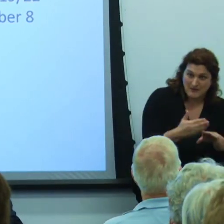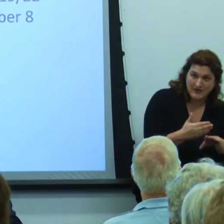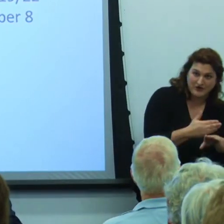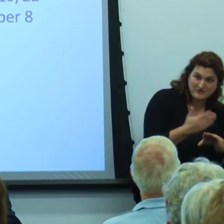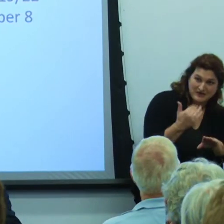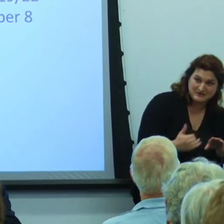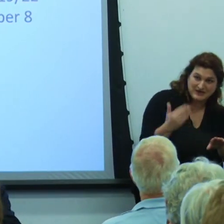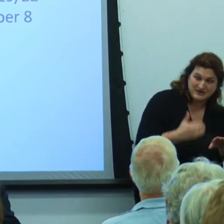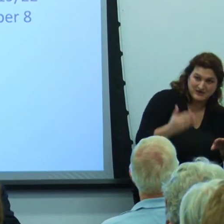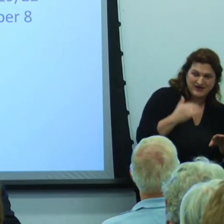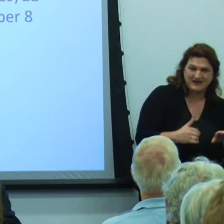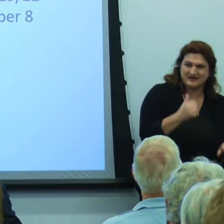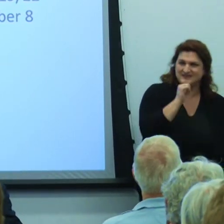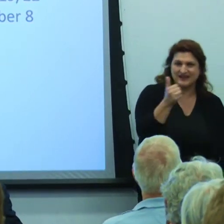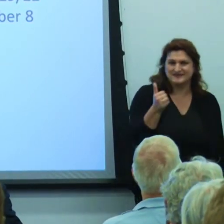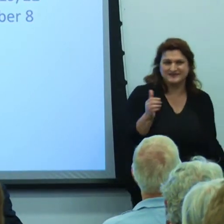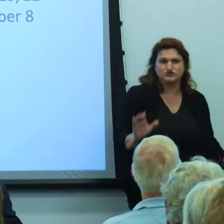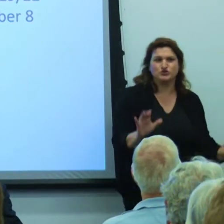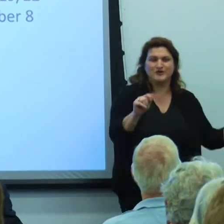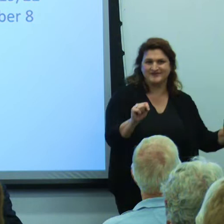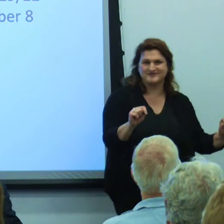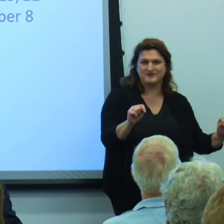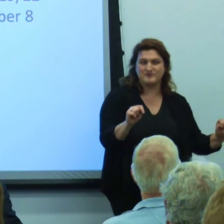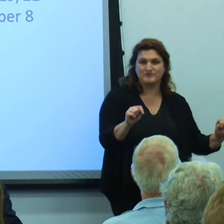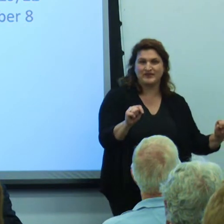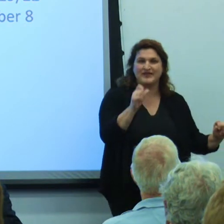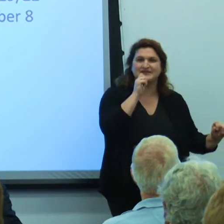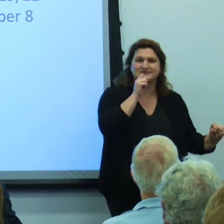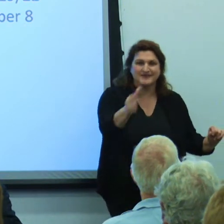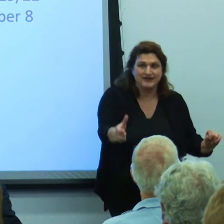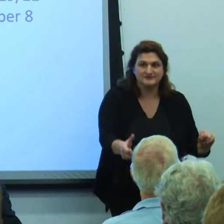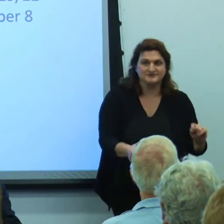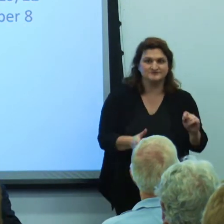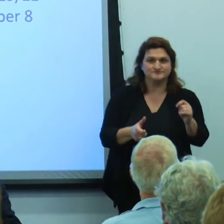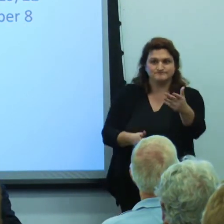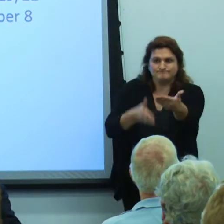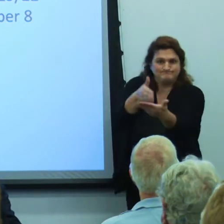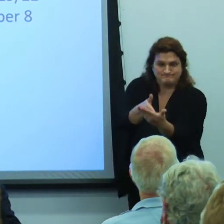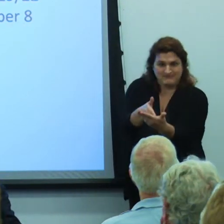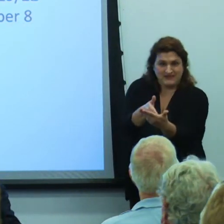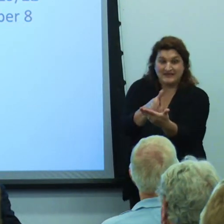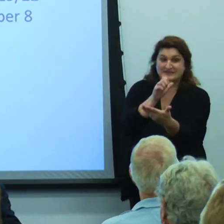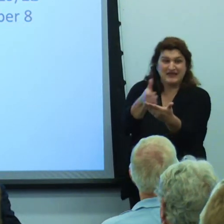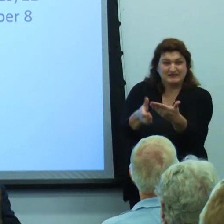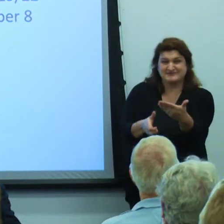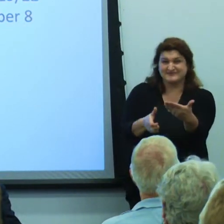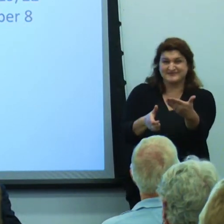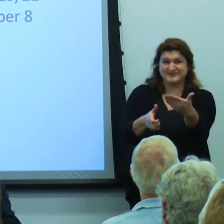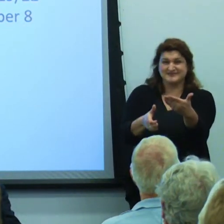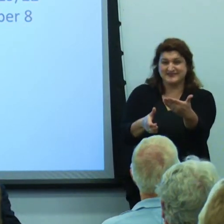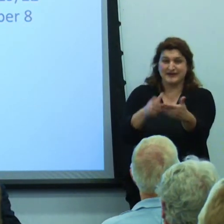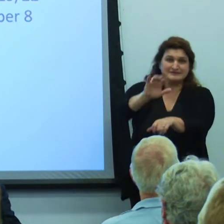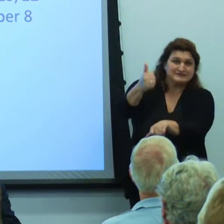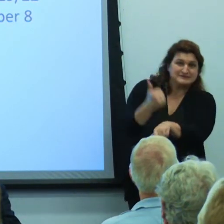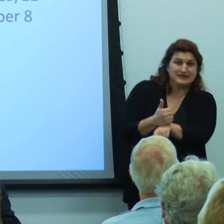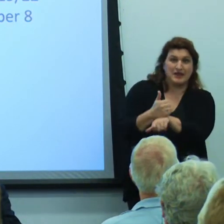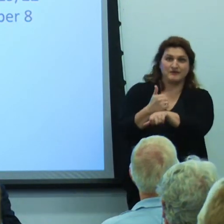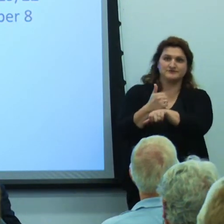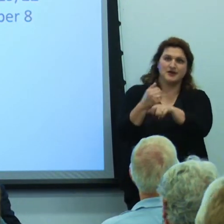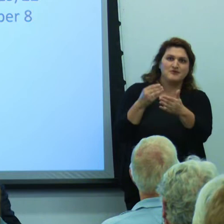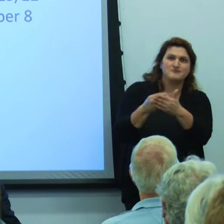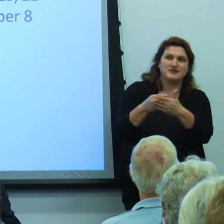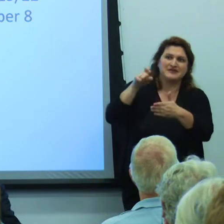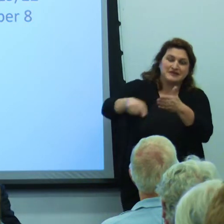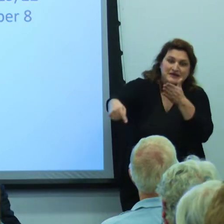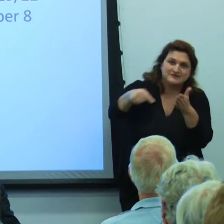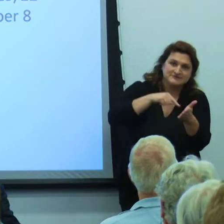stick, right? They did not hold them in contempt. They did not give them fines. They did not put them in jail. They